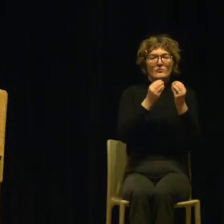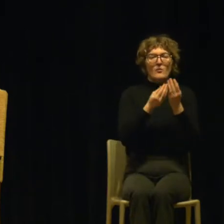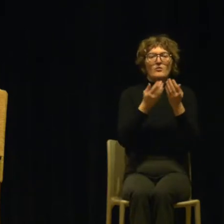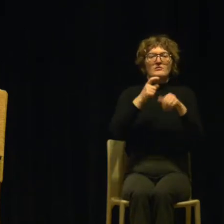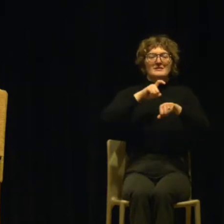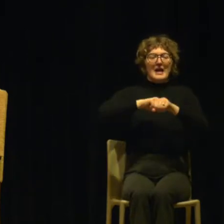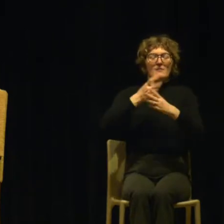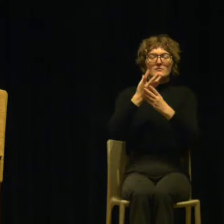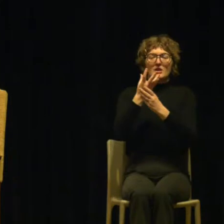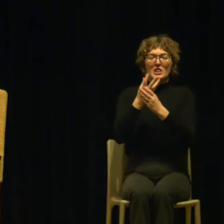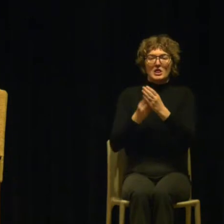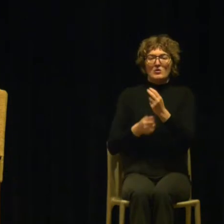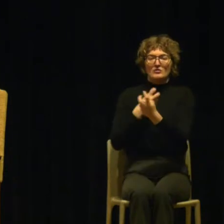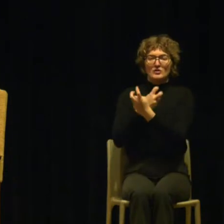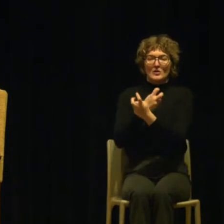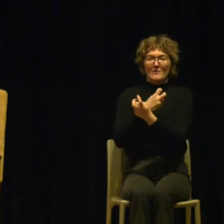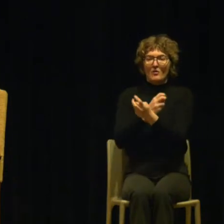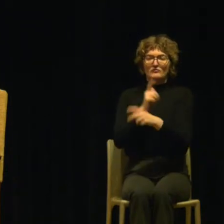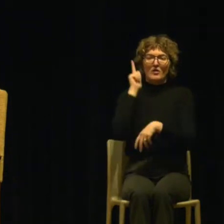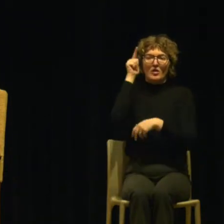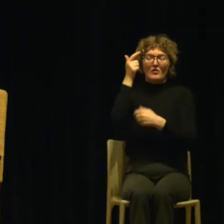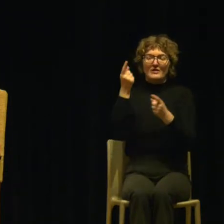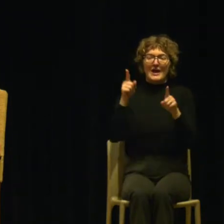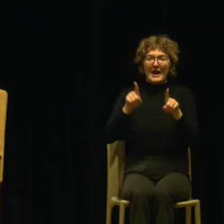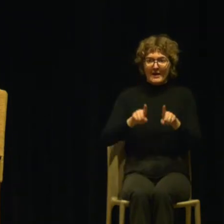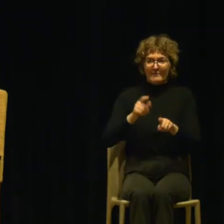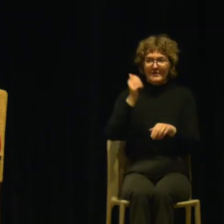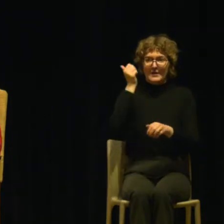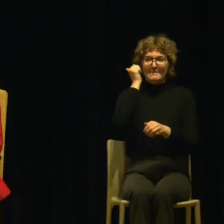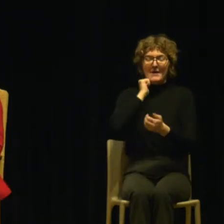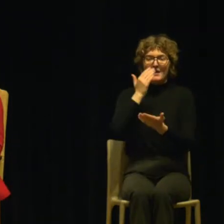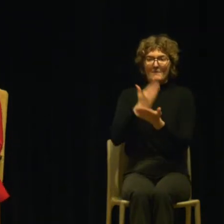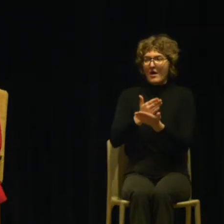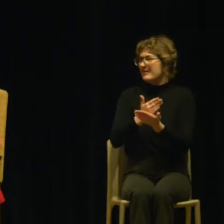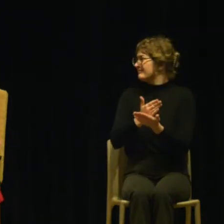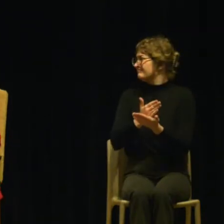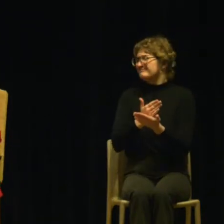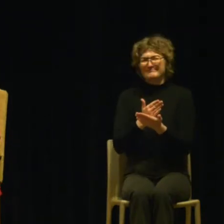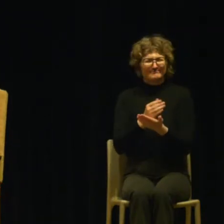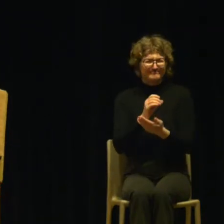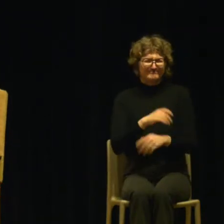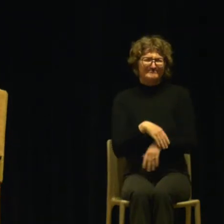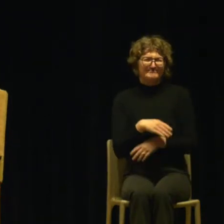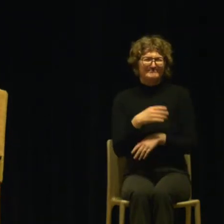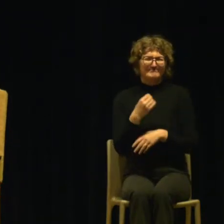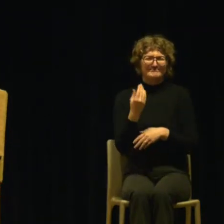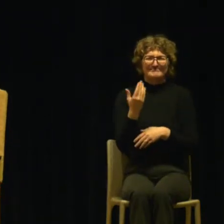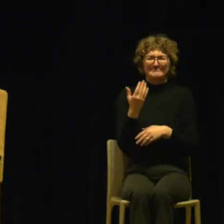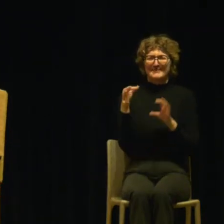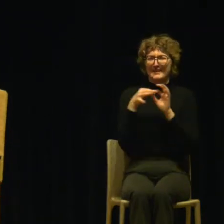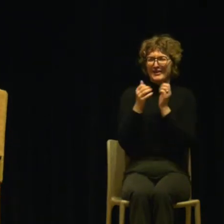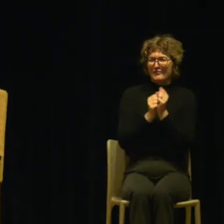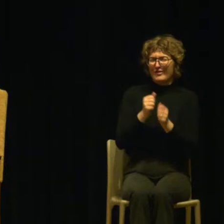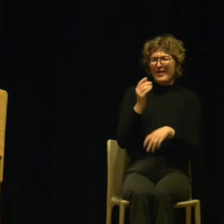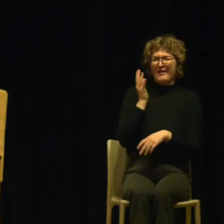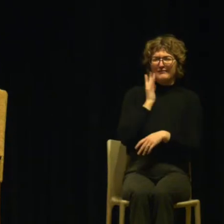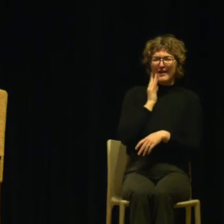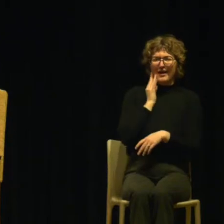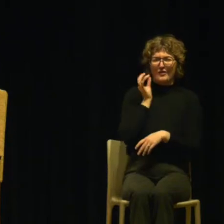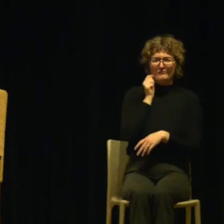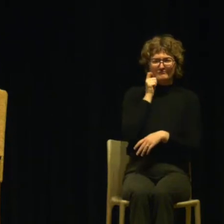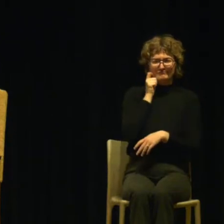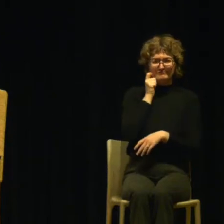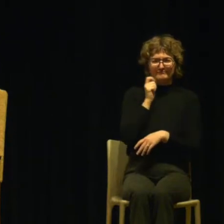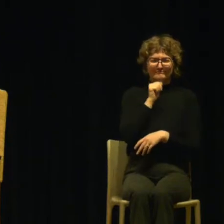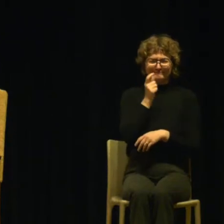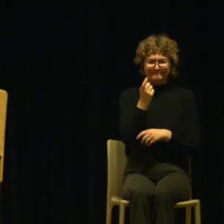to menopause. That doesn't sound like science. Yeah. I don't know. I thought it was something about melanin and vitamin D. No? No. Because that's one of the